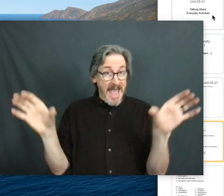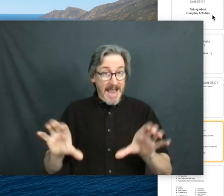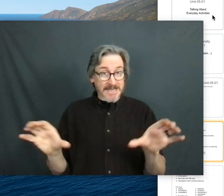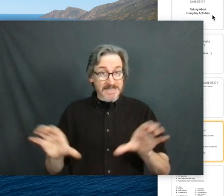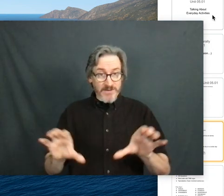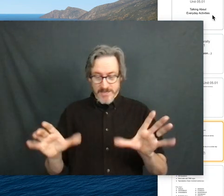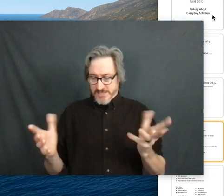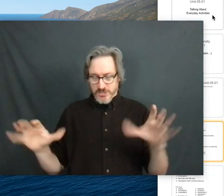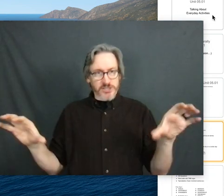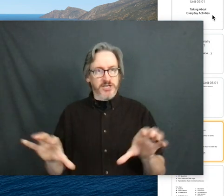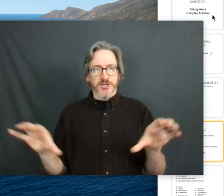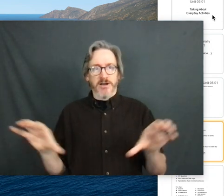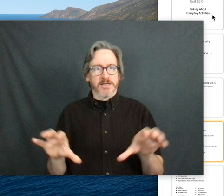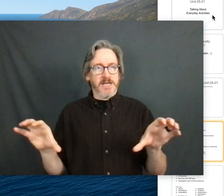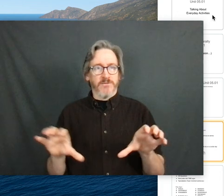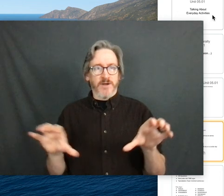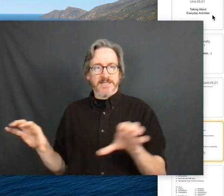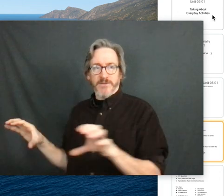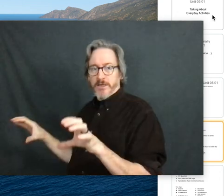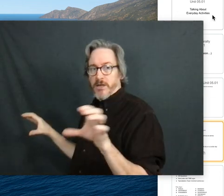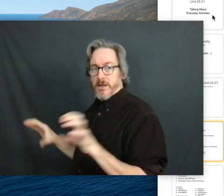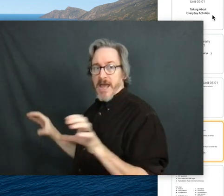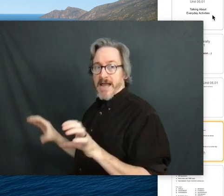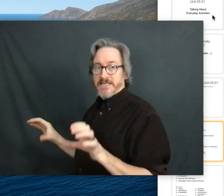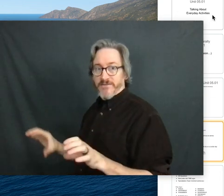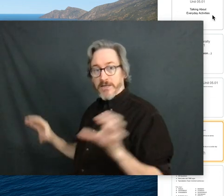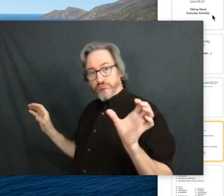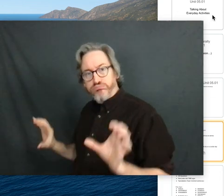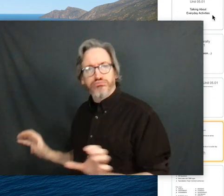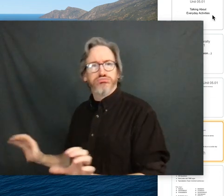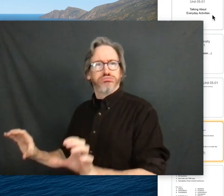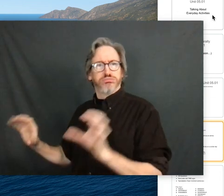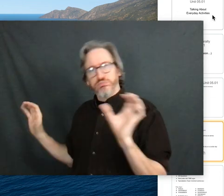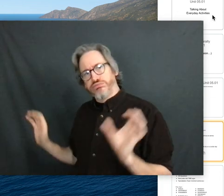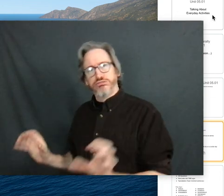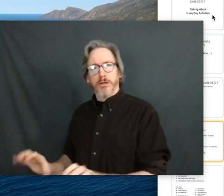some activity. This is just a generic sign for activity. Activity.